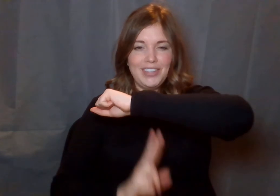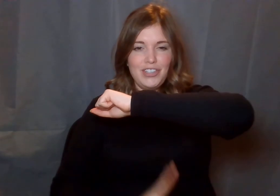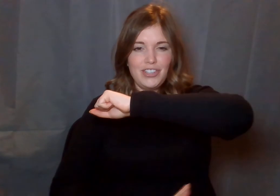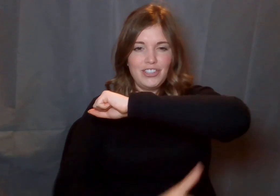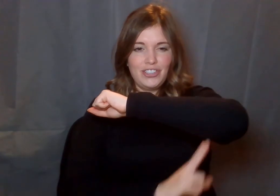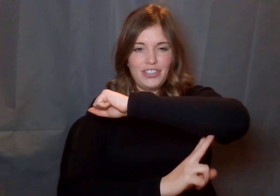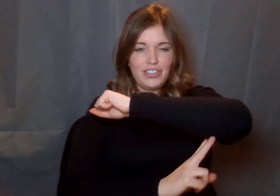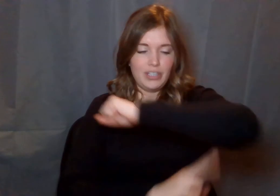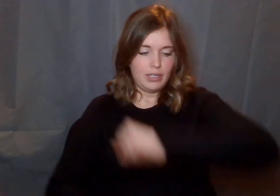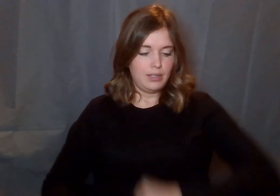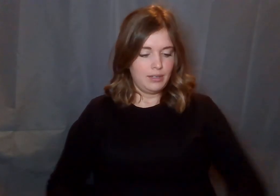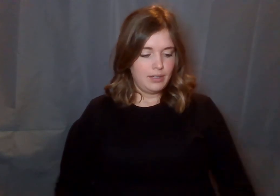Bridge.